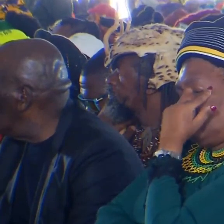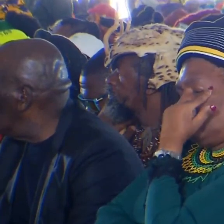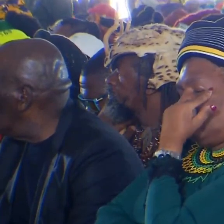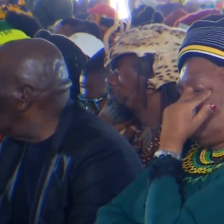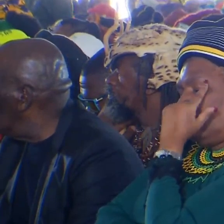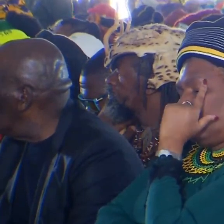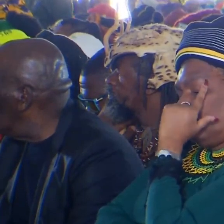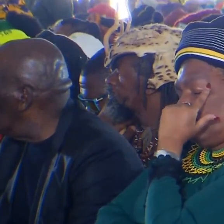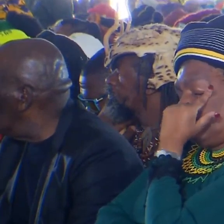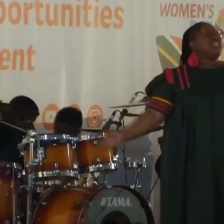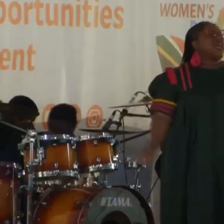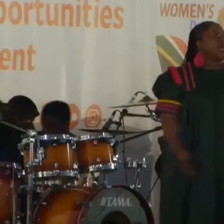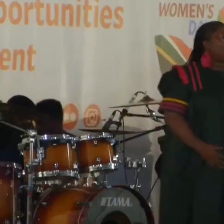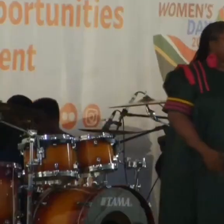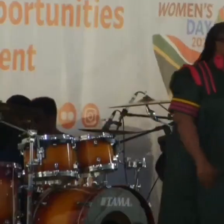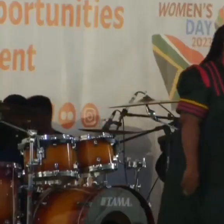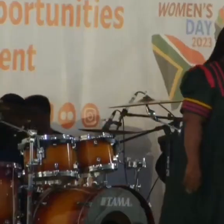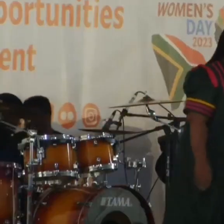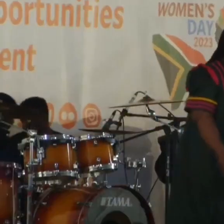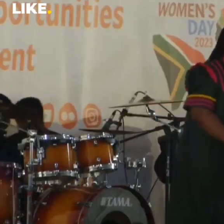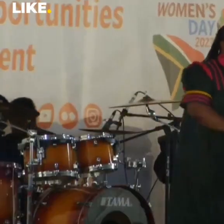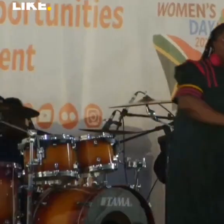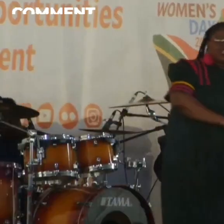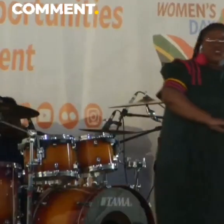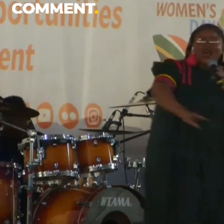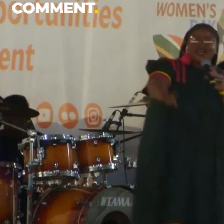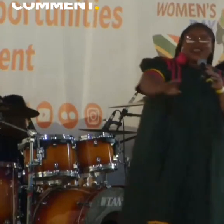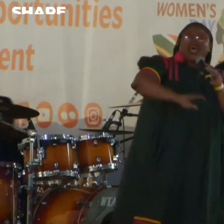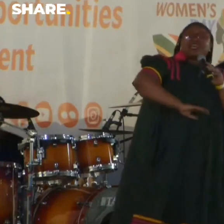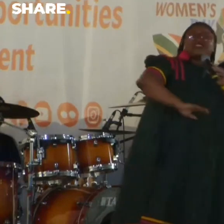Transcending through the light,